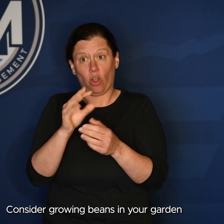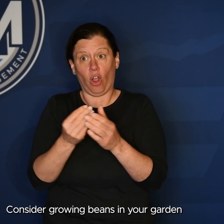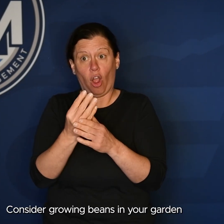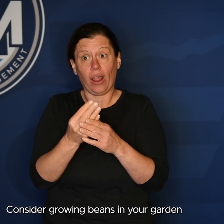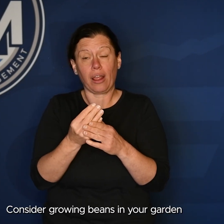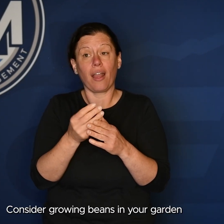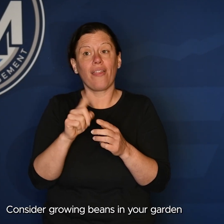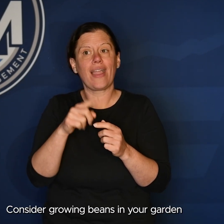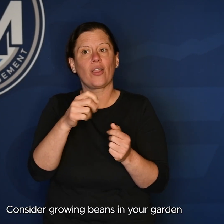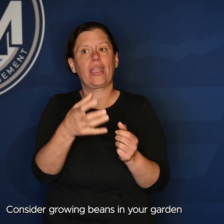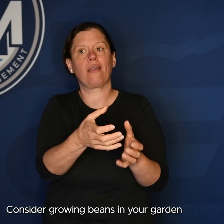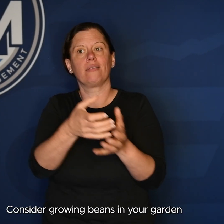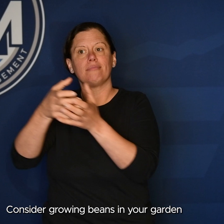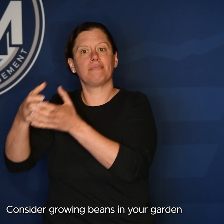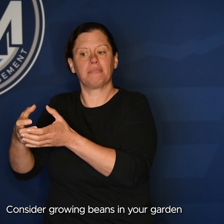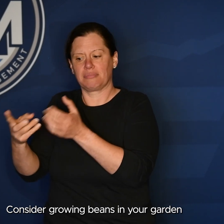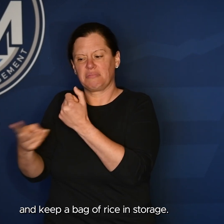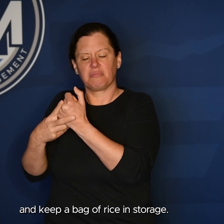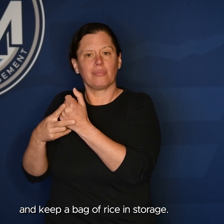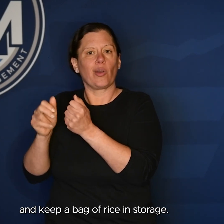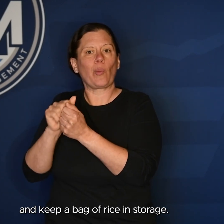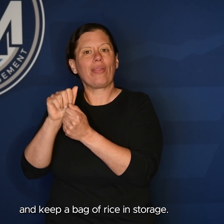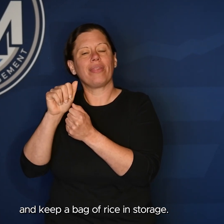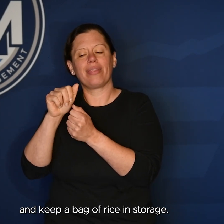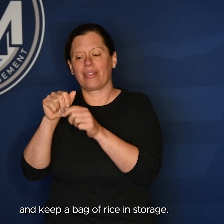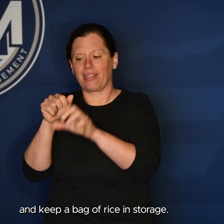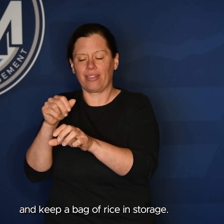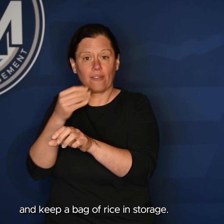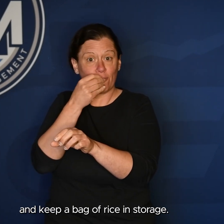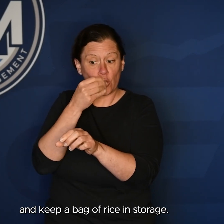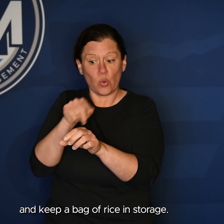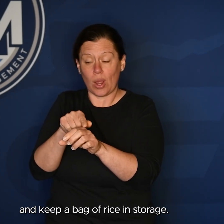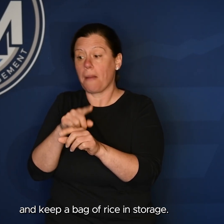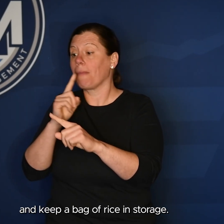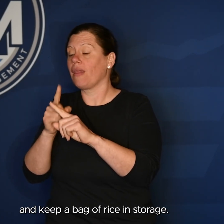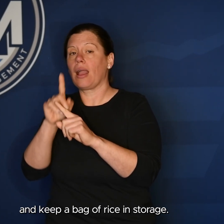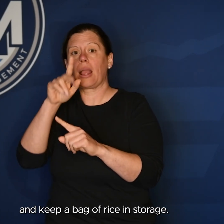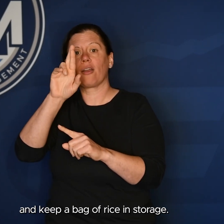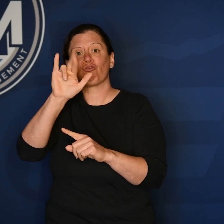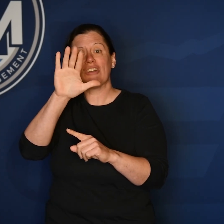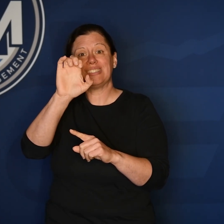Consider growing beans in your garden and keep a bag of rice in storage.